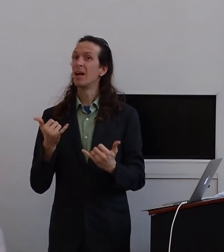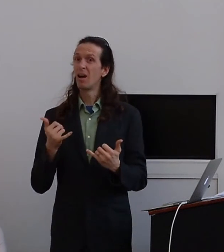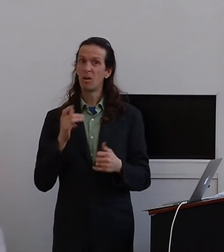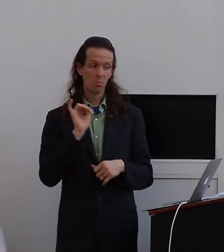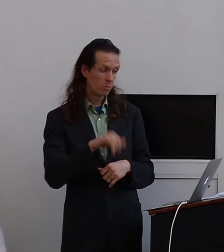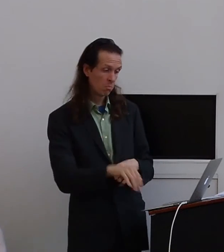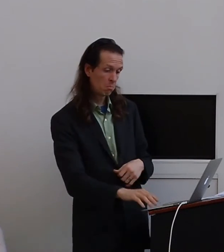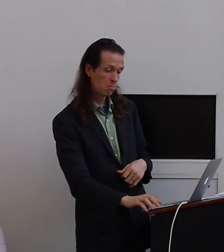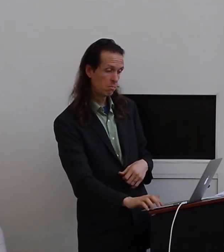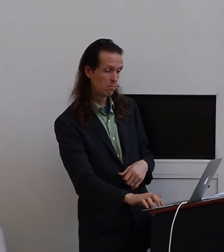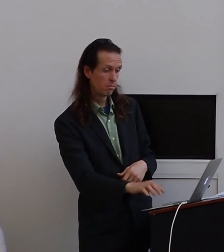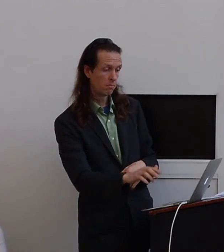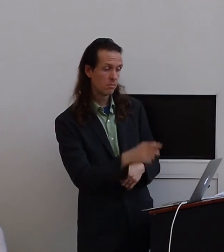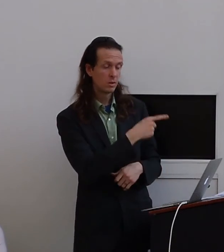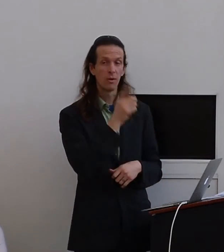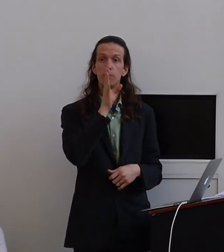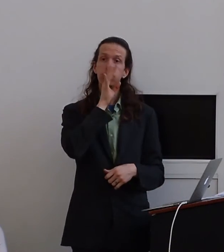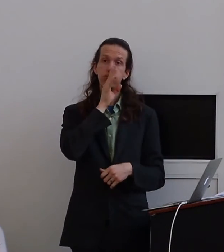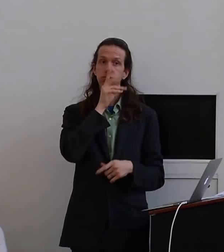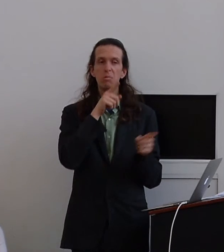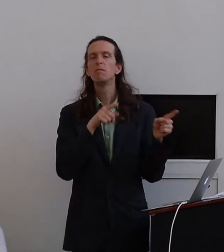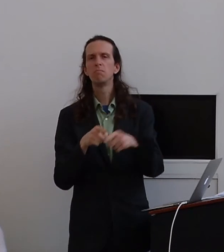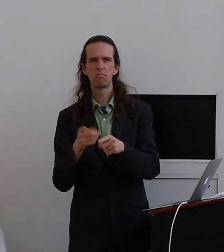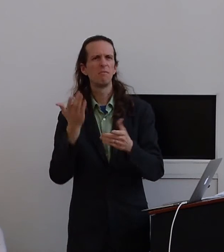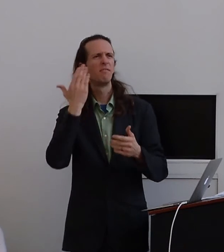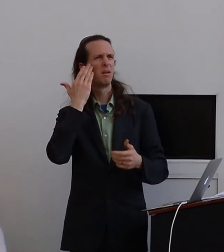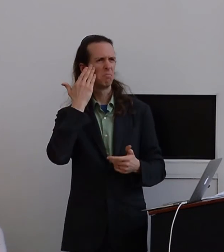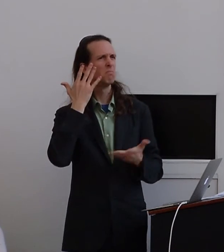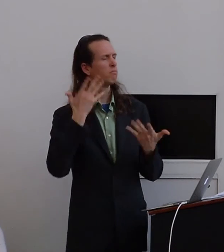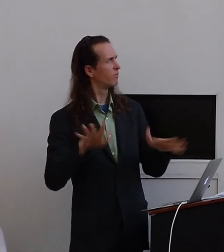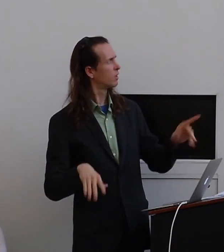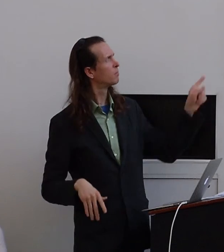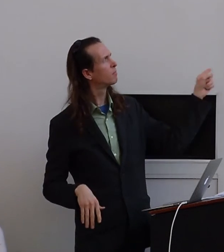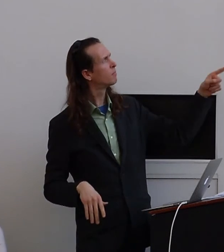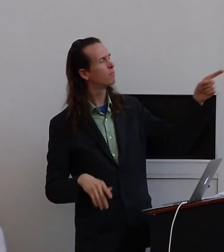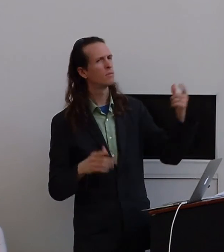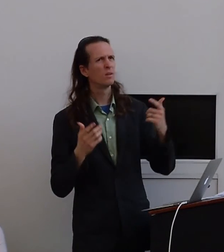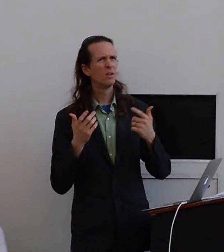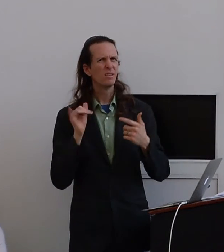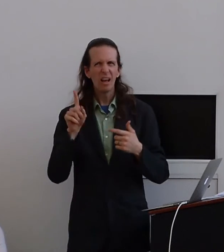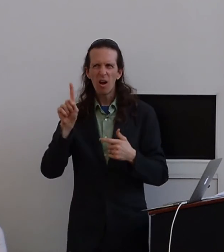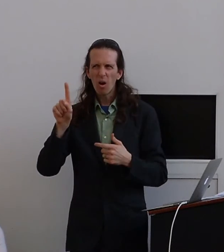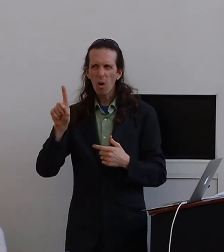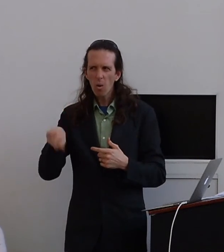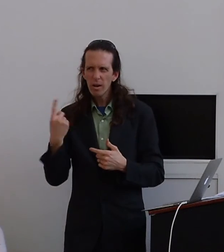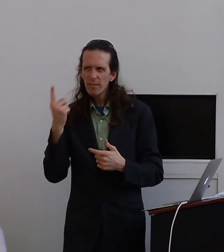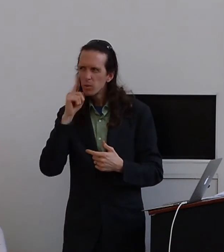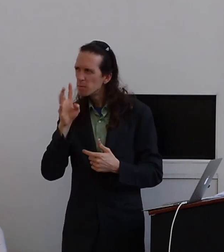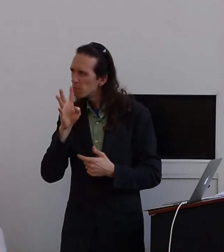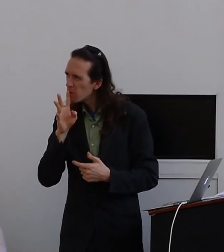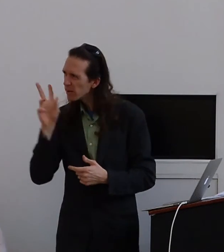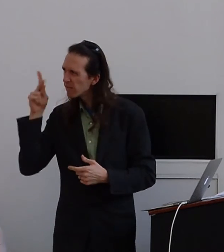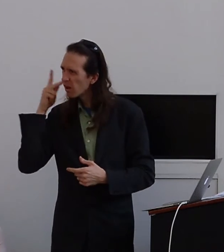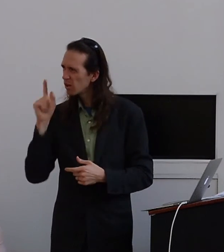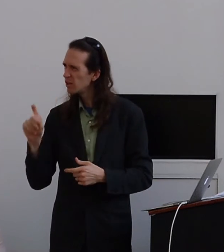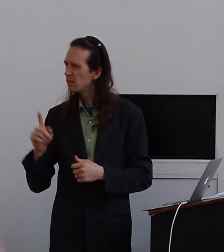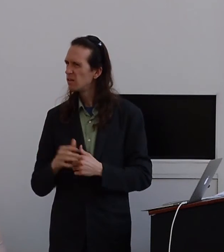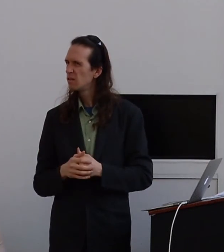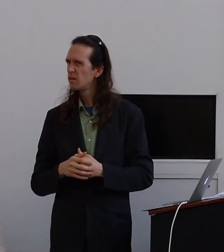This research into how spoken languages help children learn to read tells us phonology is important. But that makes us